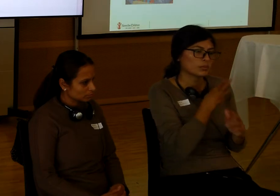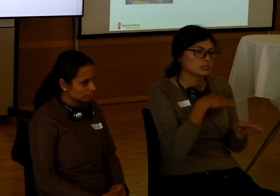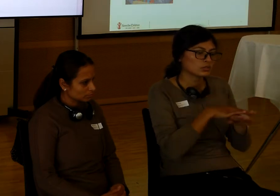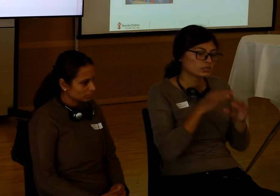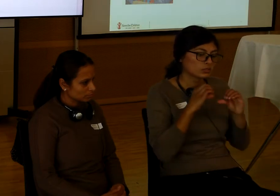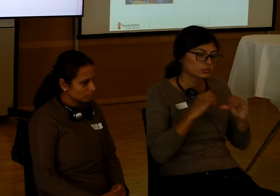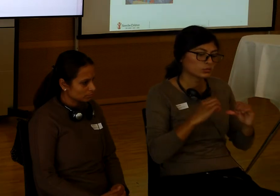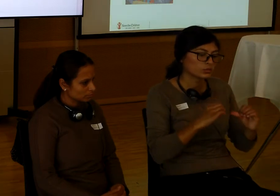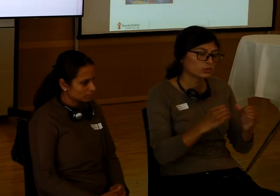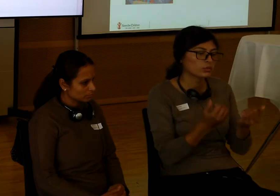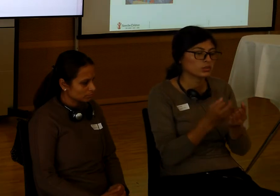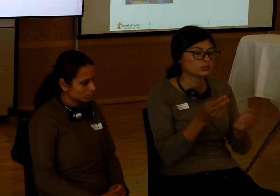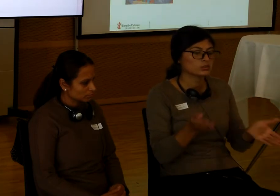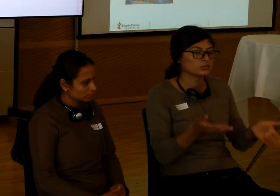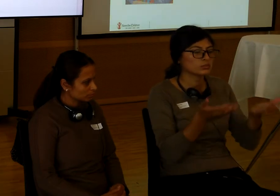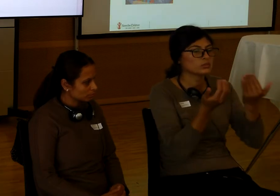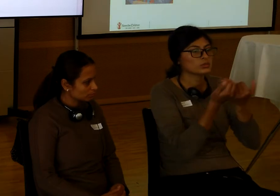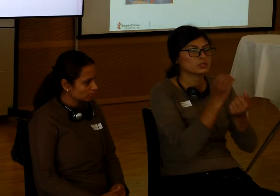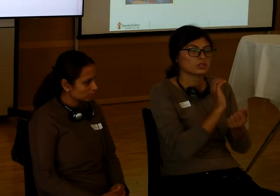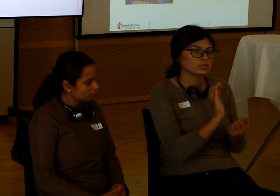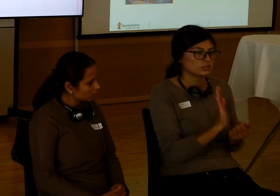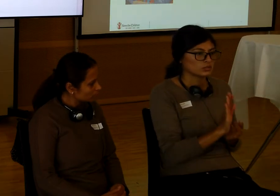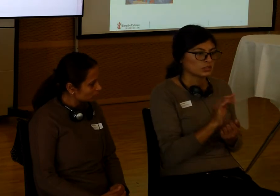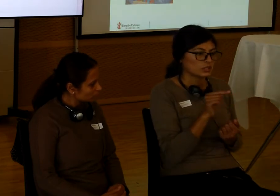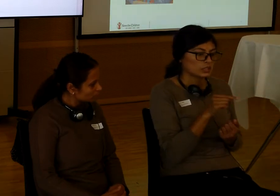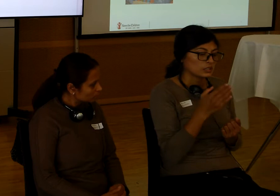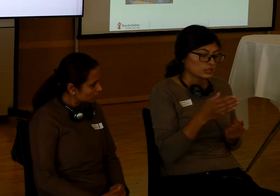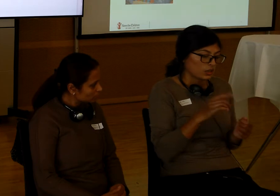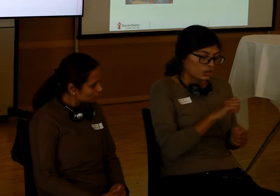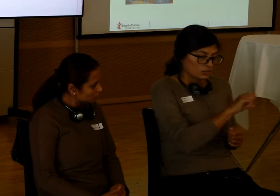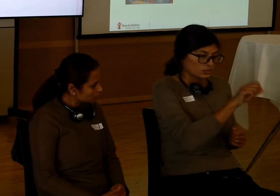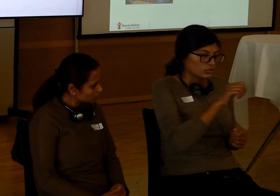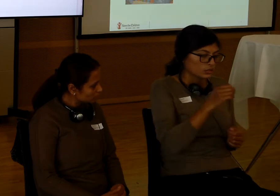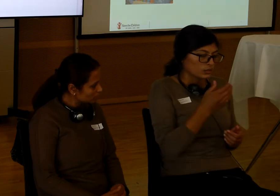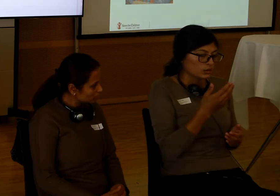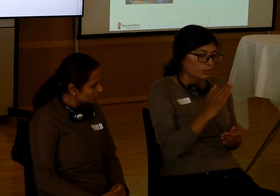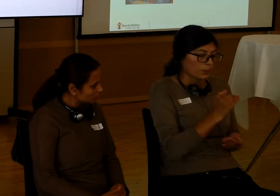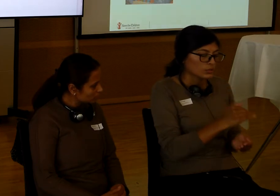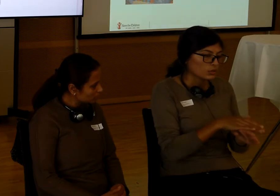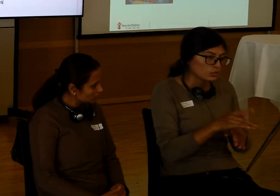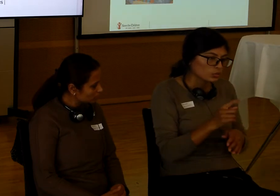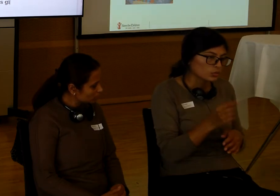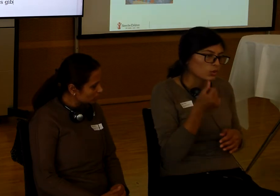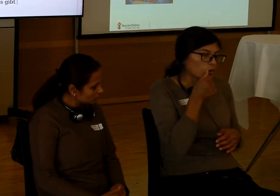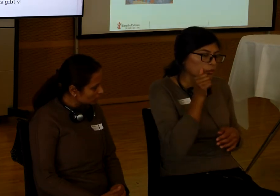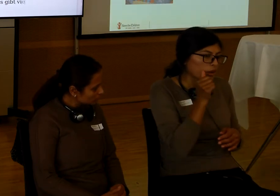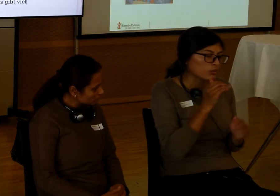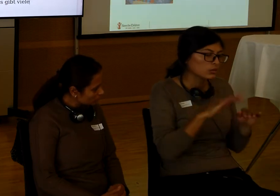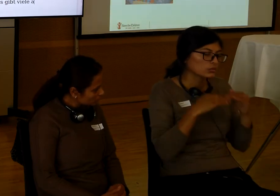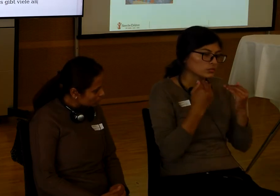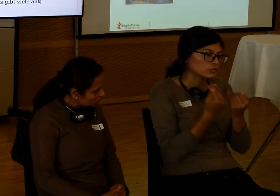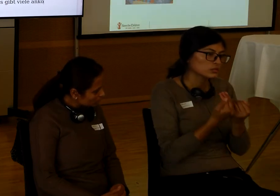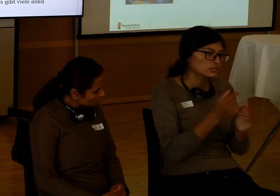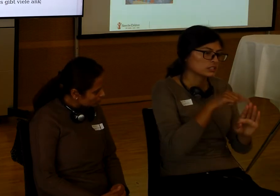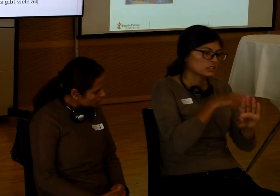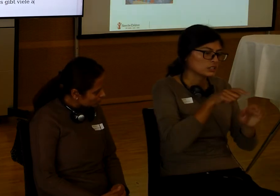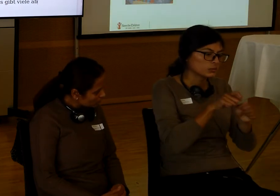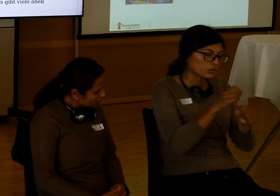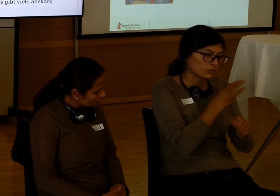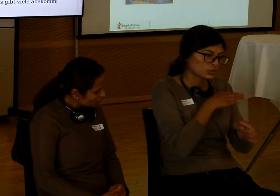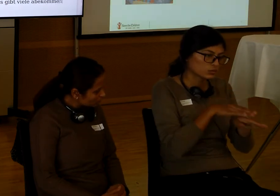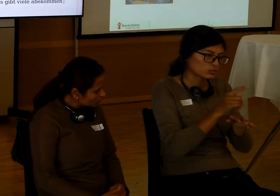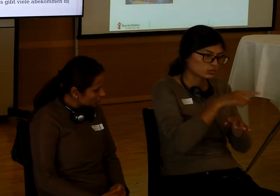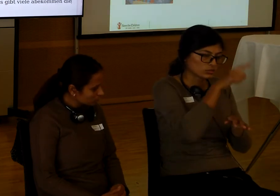improvements. This is a lot about raising the awareness of children, parents, communities, policymakers,